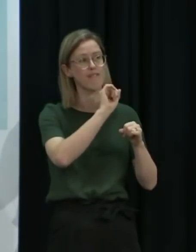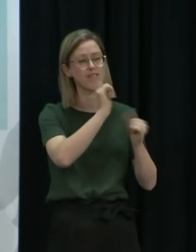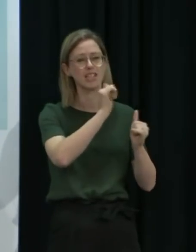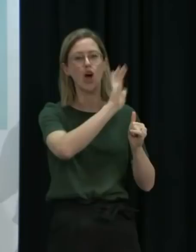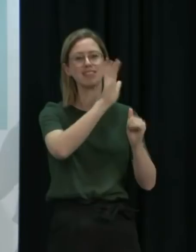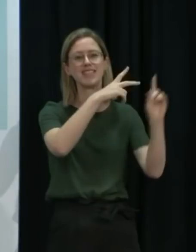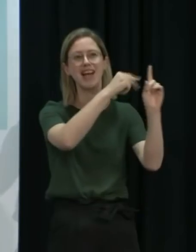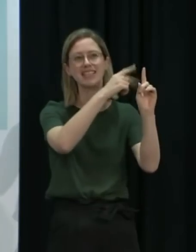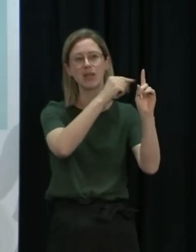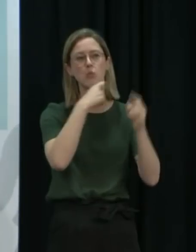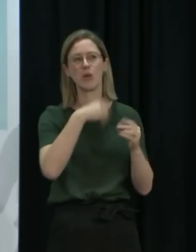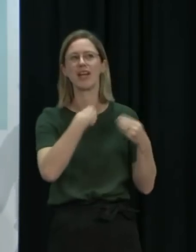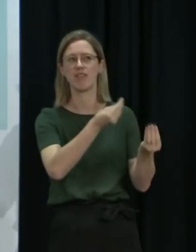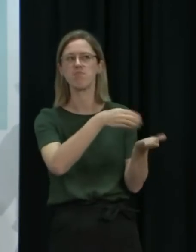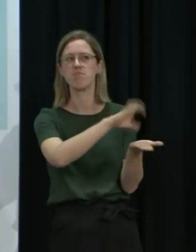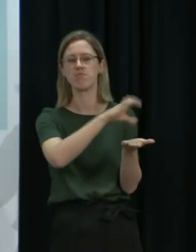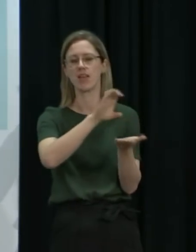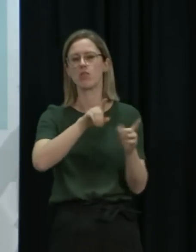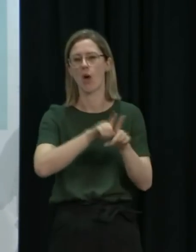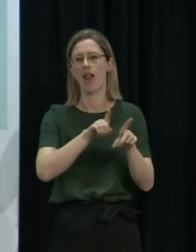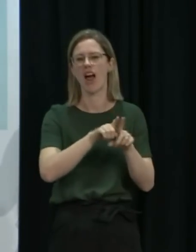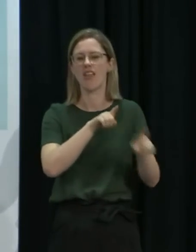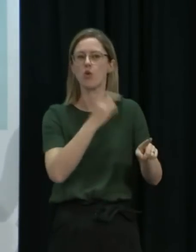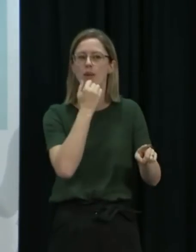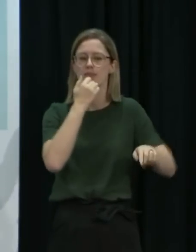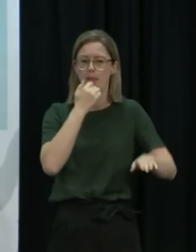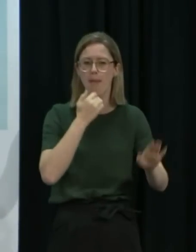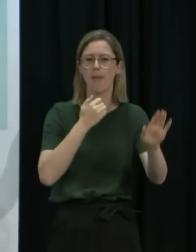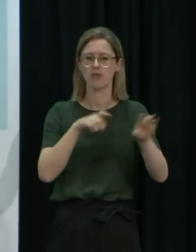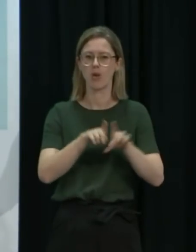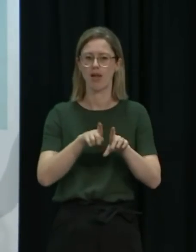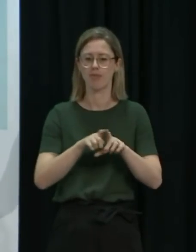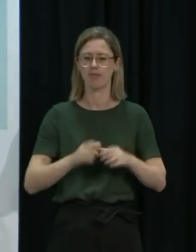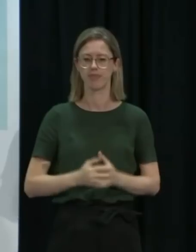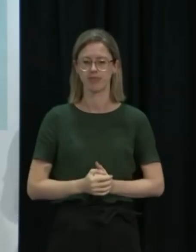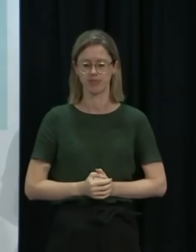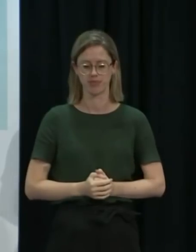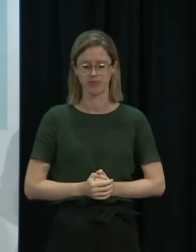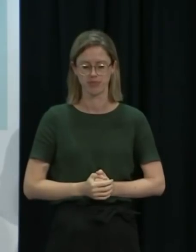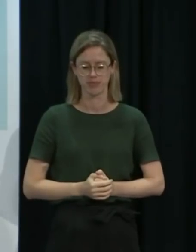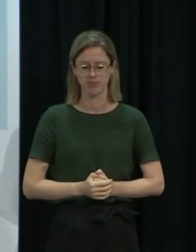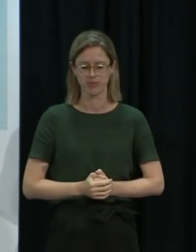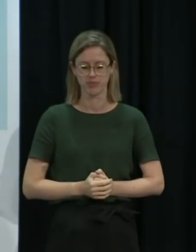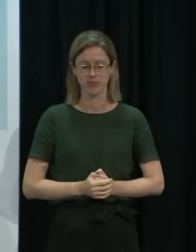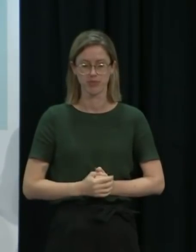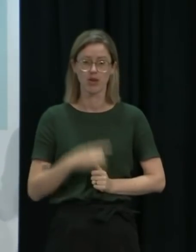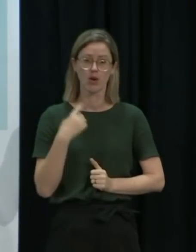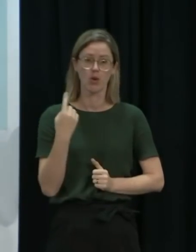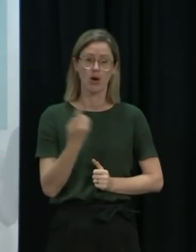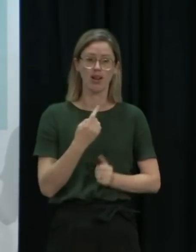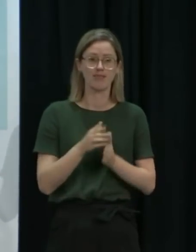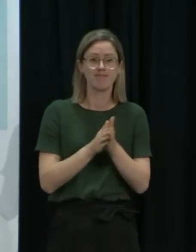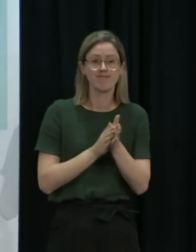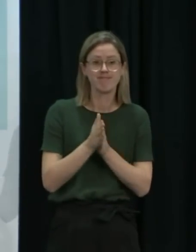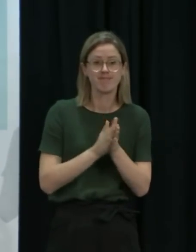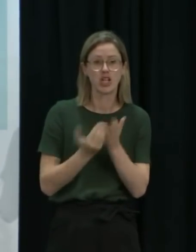certificates have been issued so far, with those numbers continuing to climb. While many of us are looking forward to greater